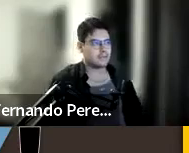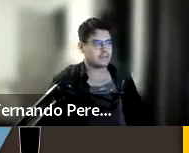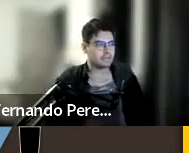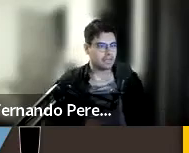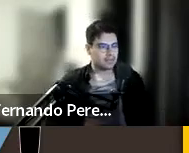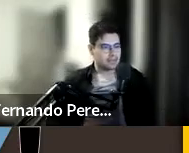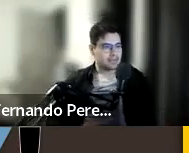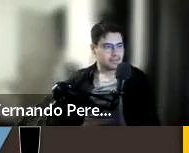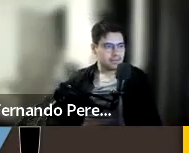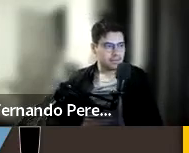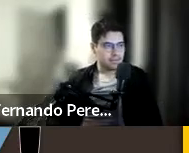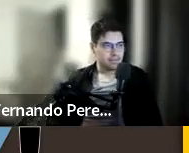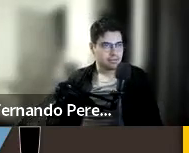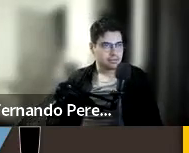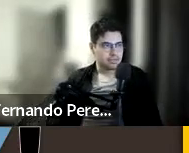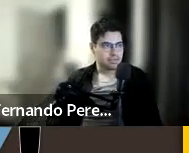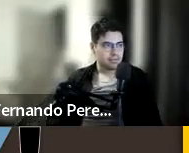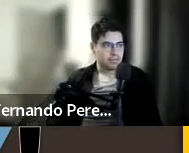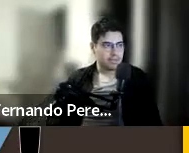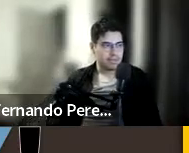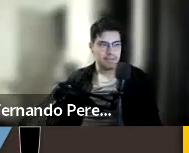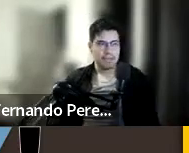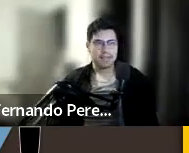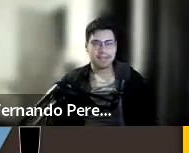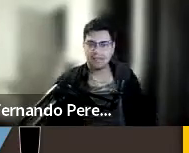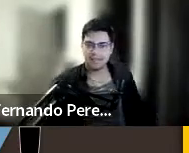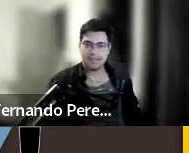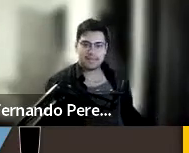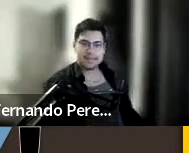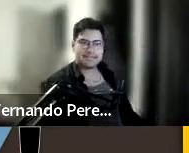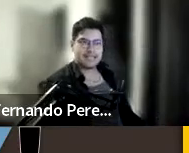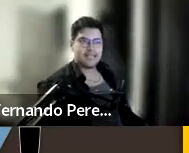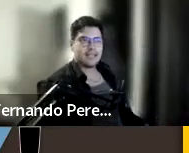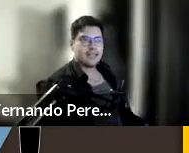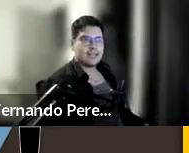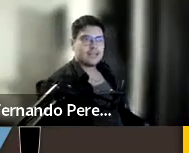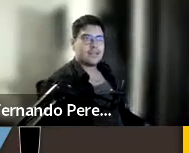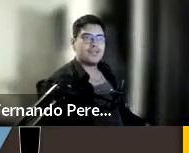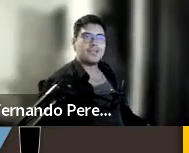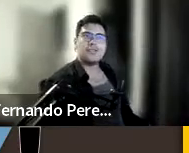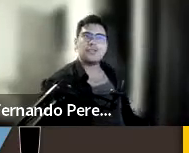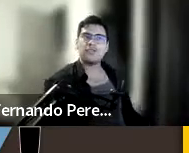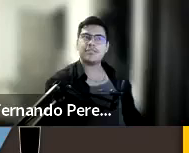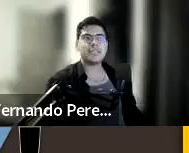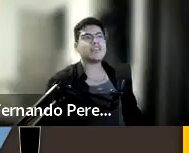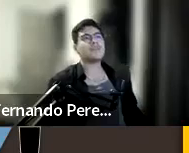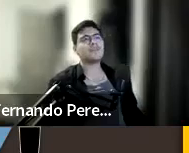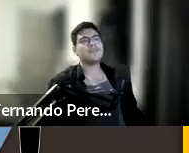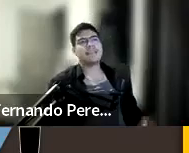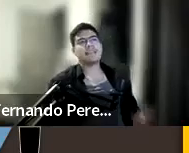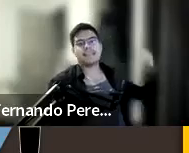Oh, okay. No sé cómo fue. Anyway, have a nice day. So, see you, Alexa.